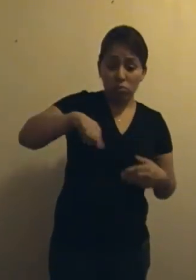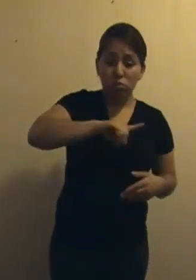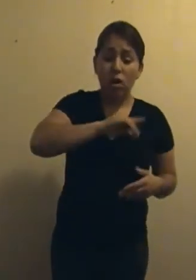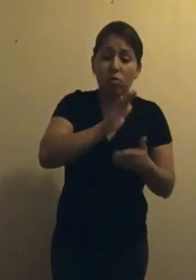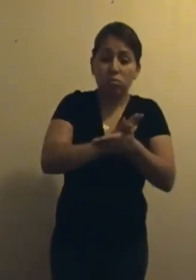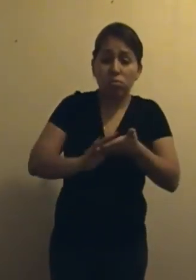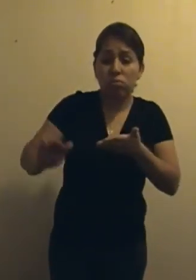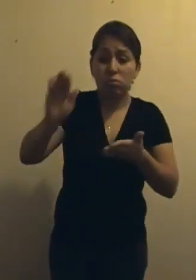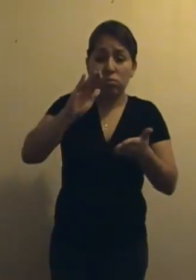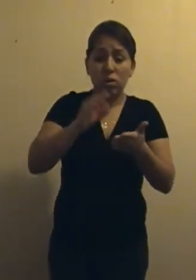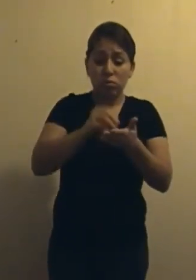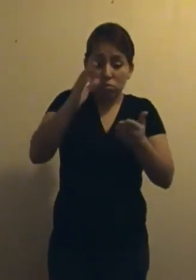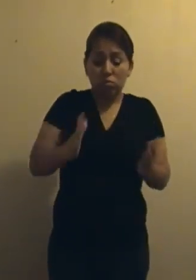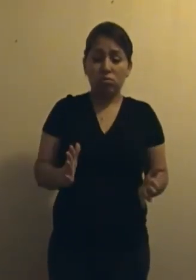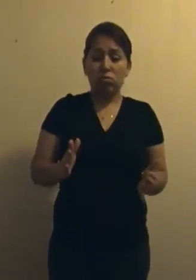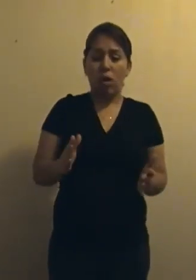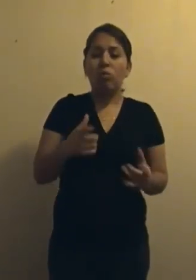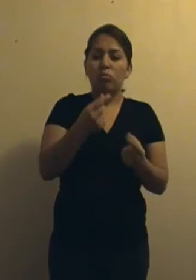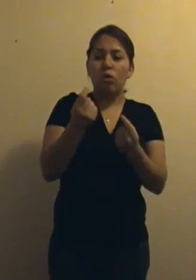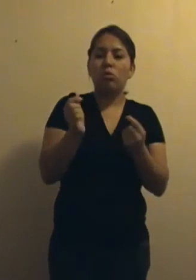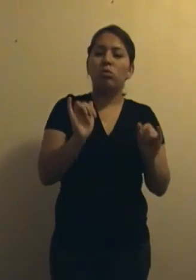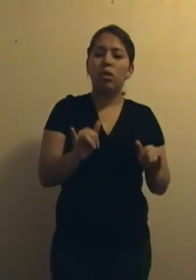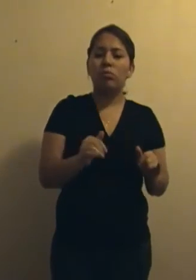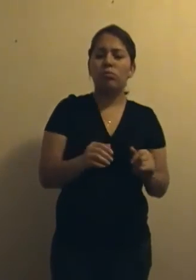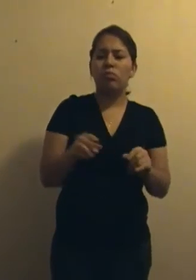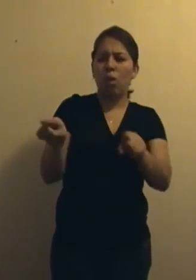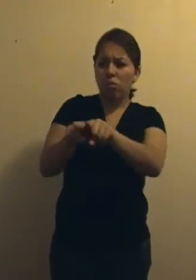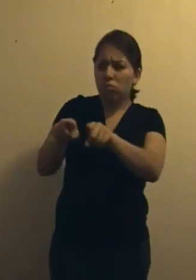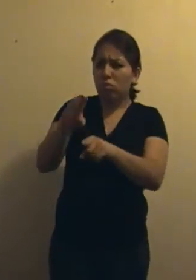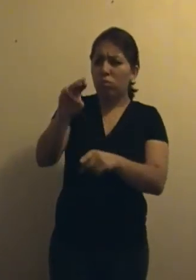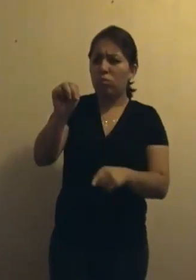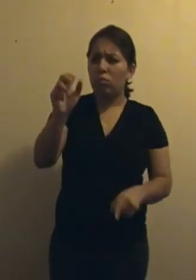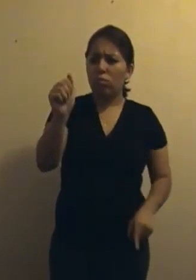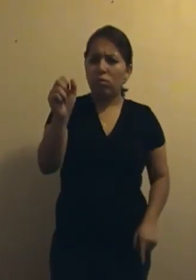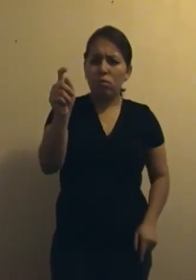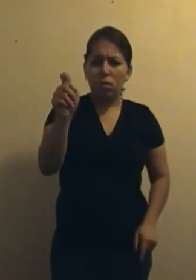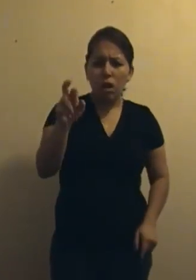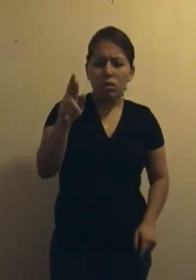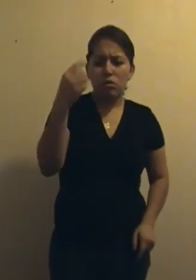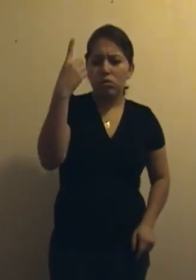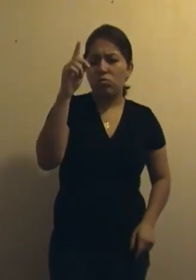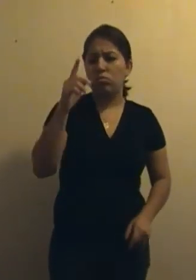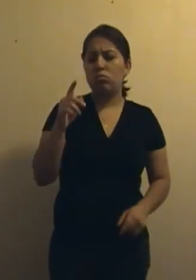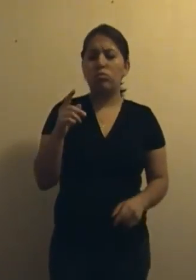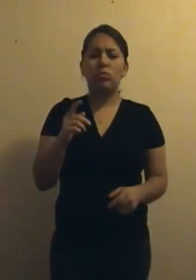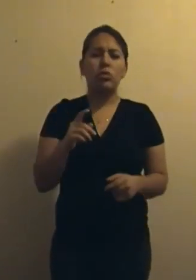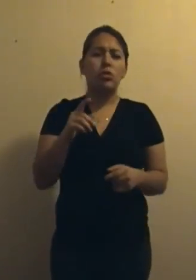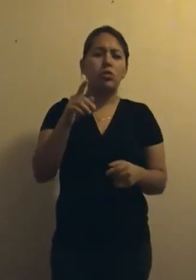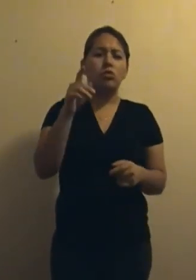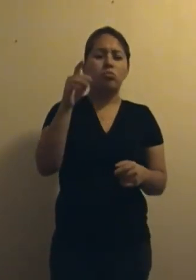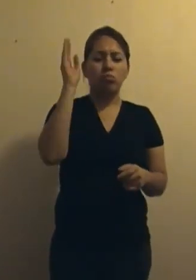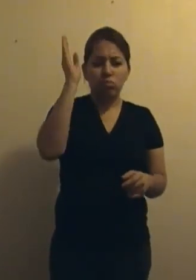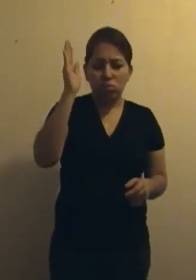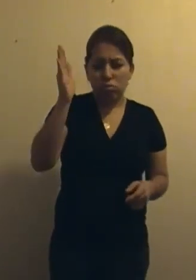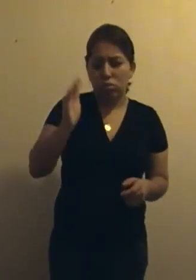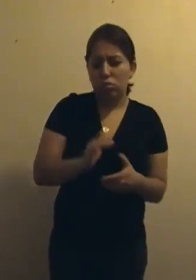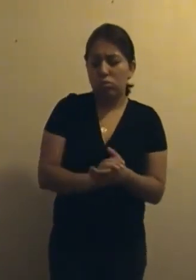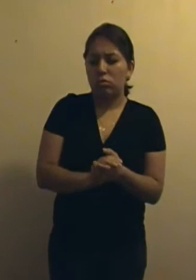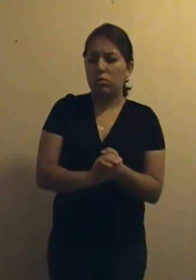the way up to doctoral dissertations, master's thesis, and whatnot, even writing papers for presentations, is to bring the information from the